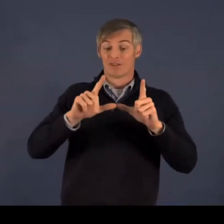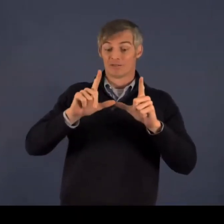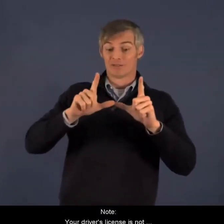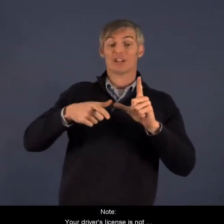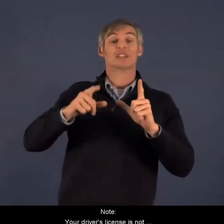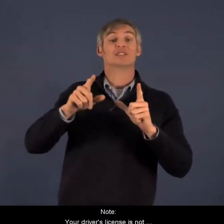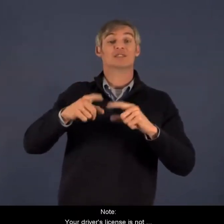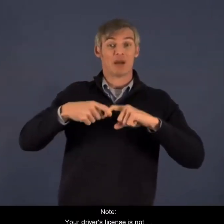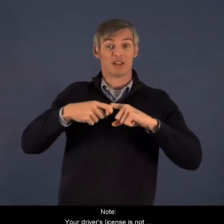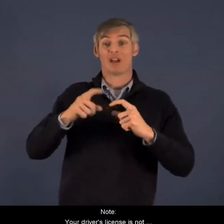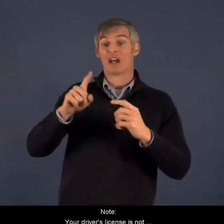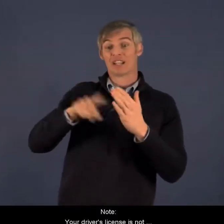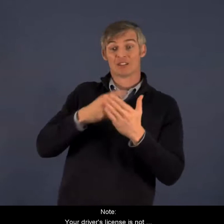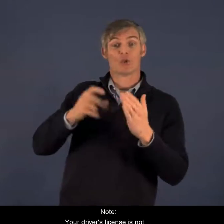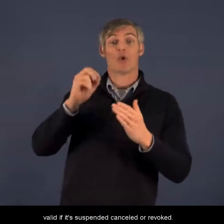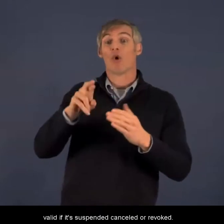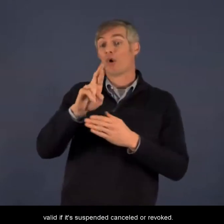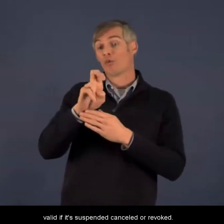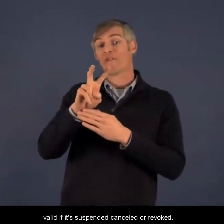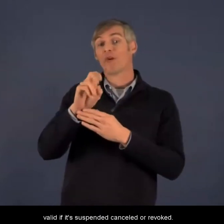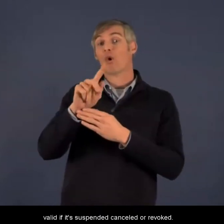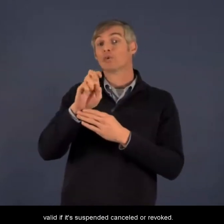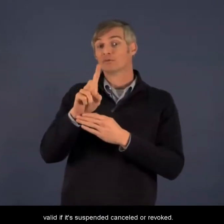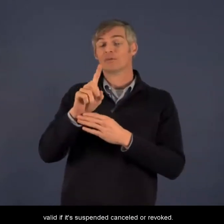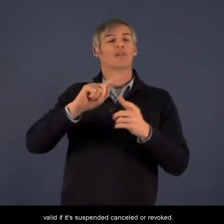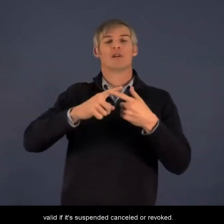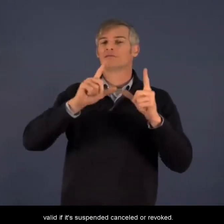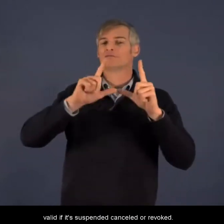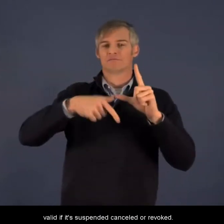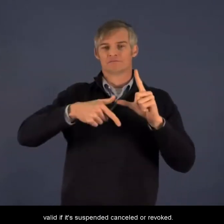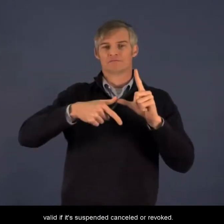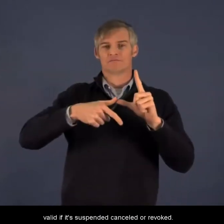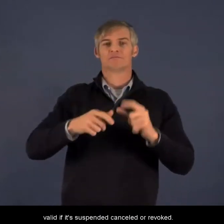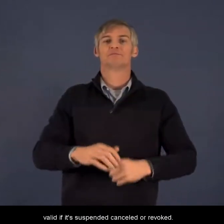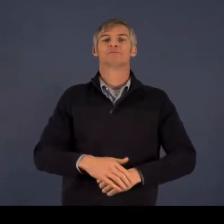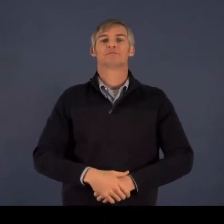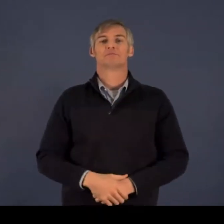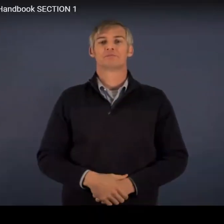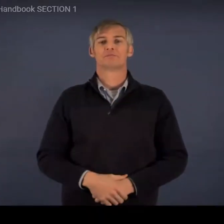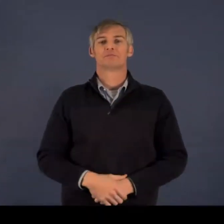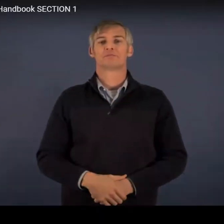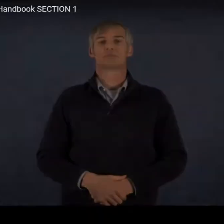Note that your driver's license is not valid if it's suspended, canceled, or revoked.